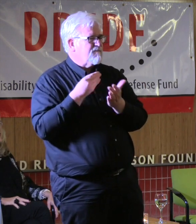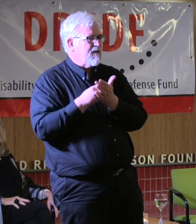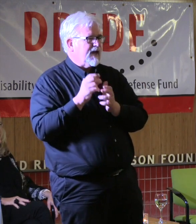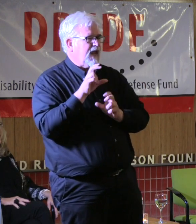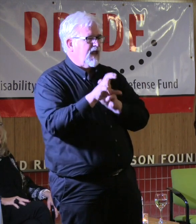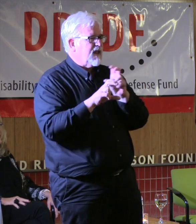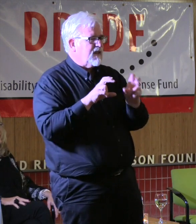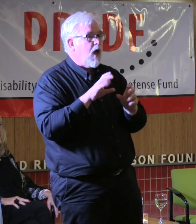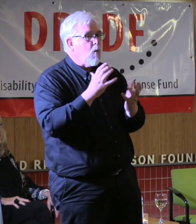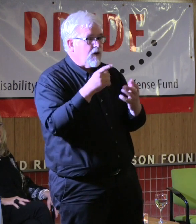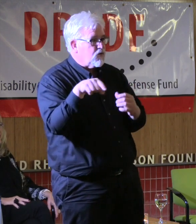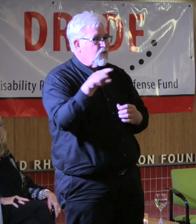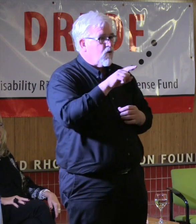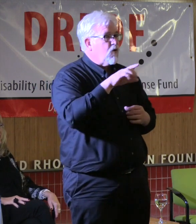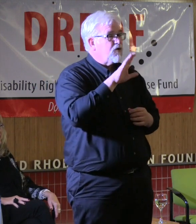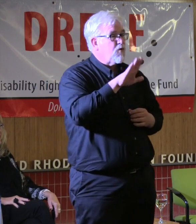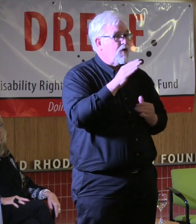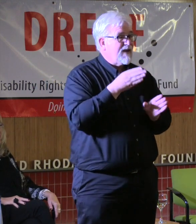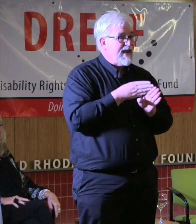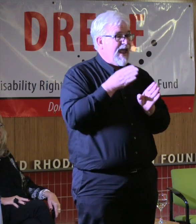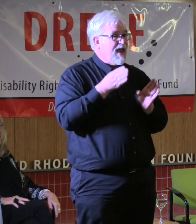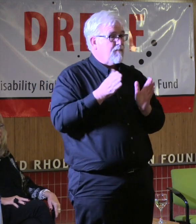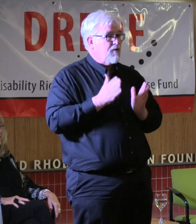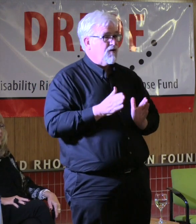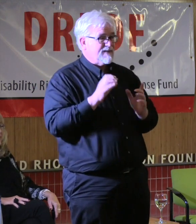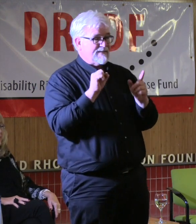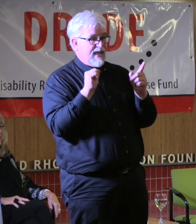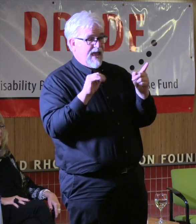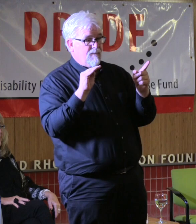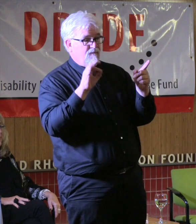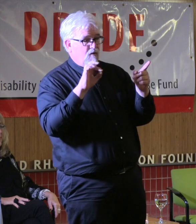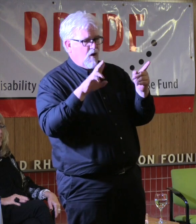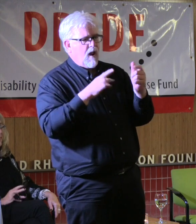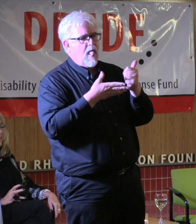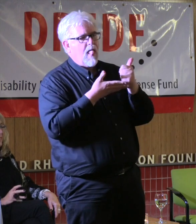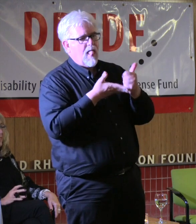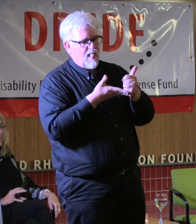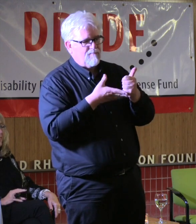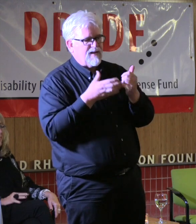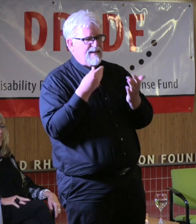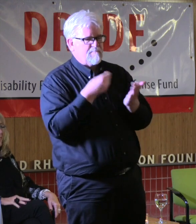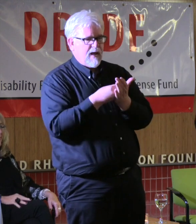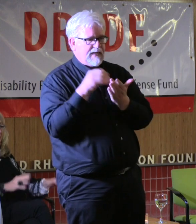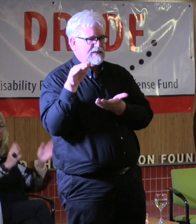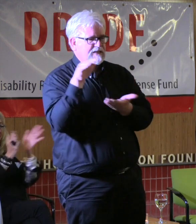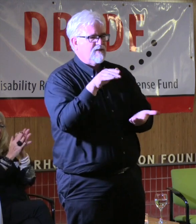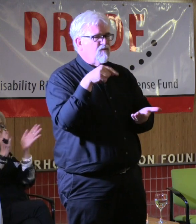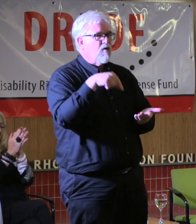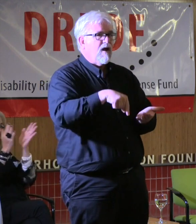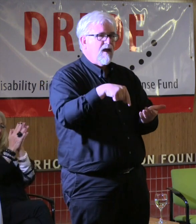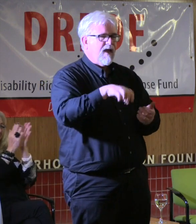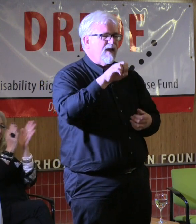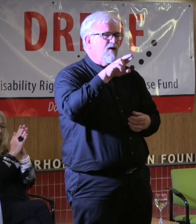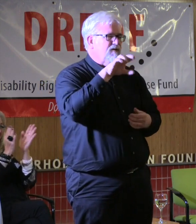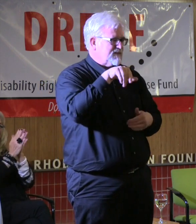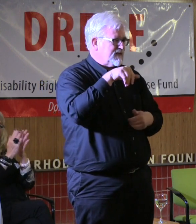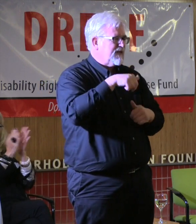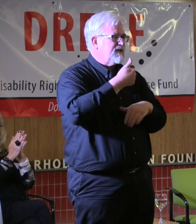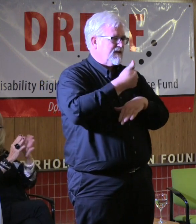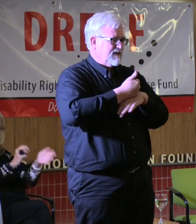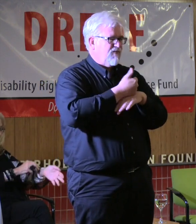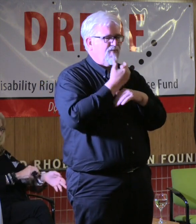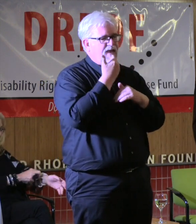want you to know that your neighbor to the south, Sam Farr, has been very instrumental in helping get the earmarks for this Ed Roberts Center. Thank you,